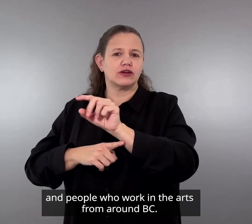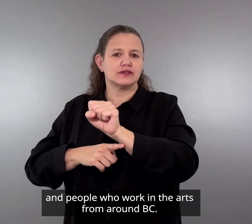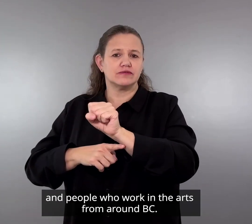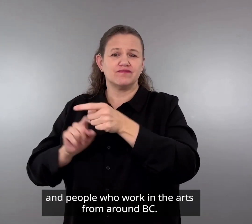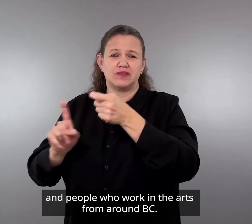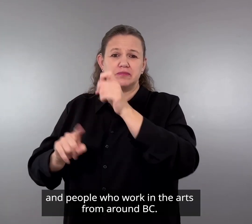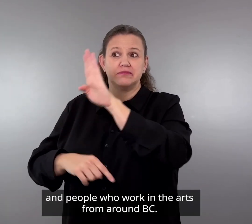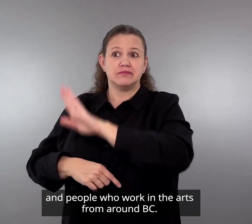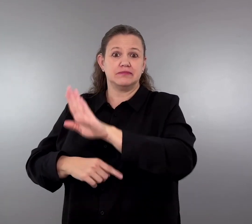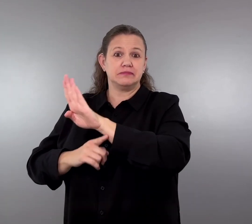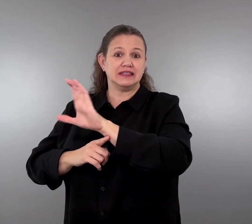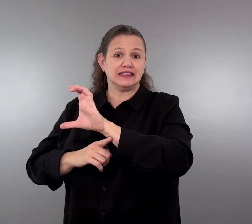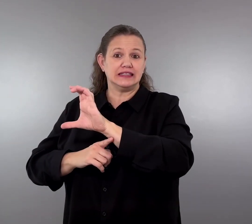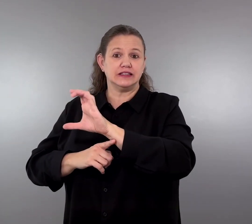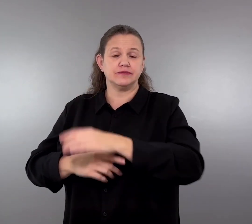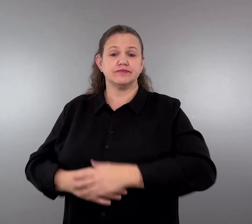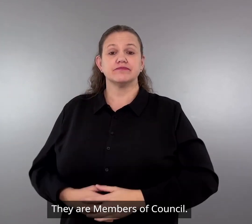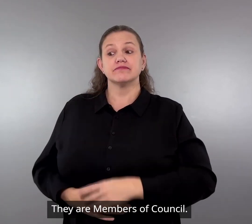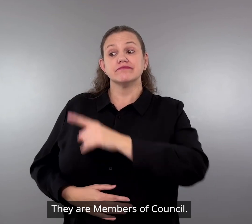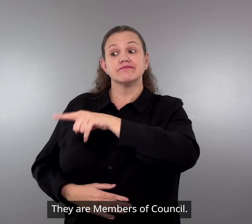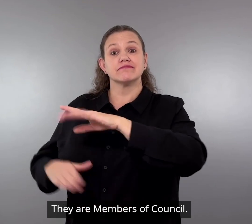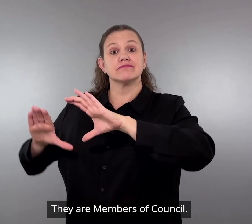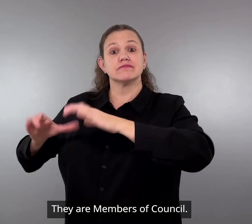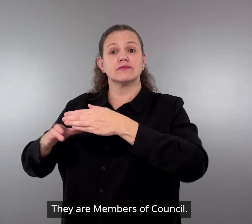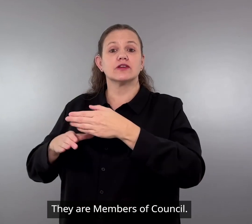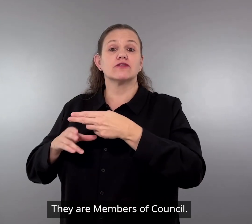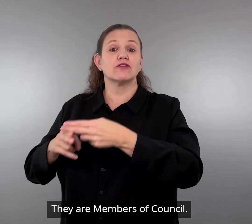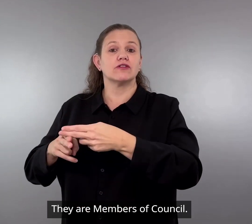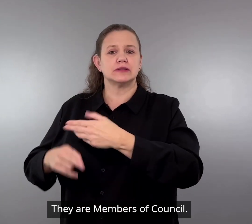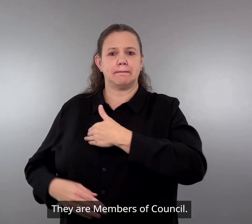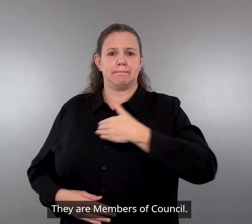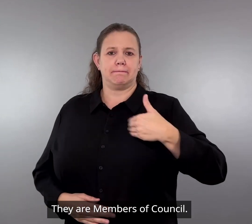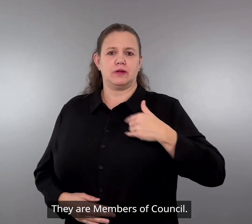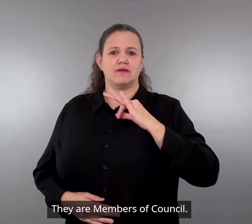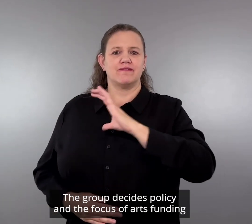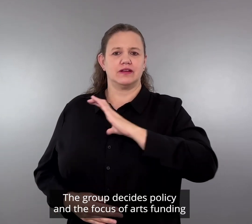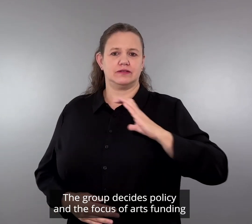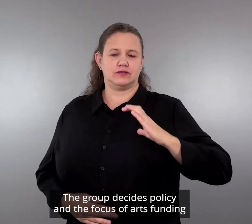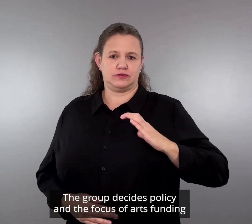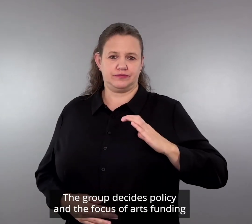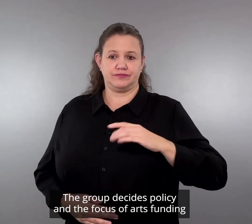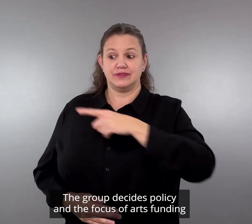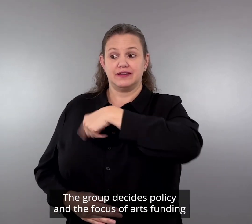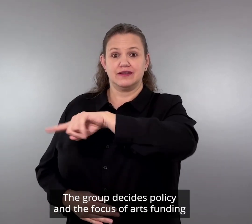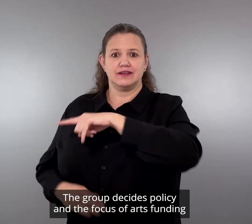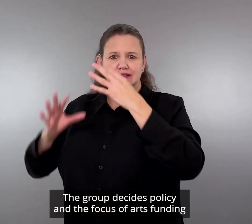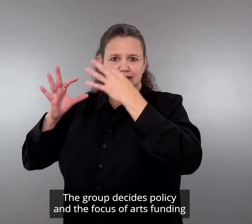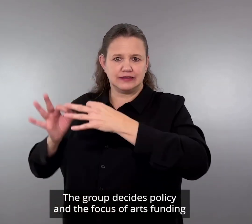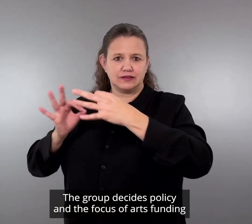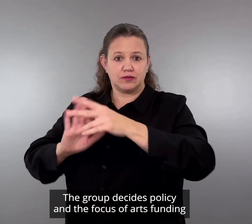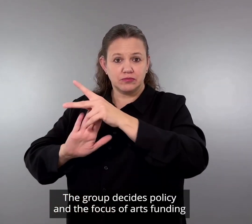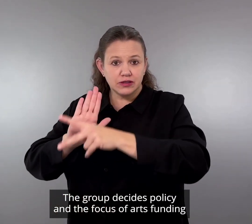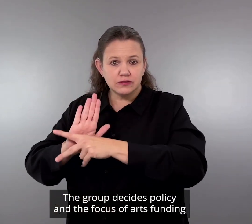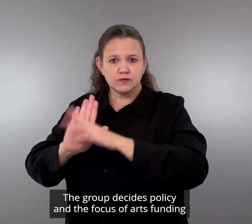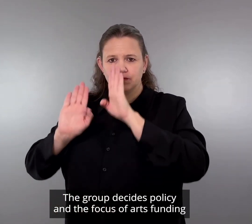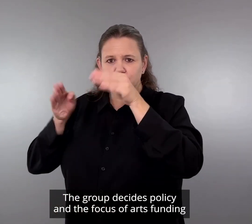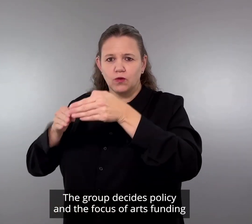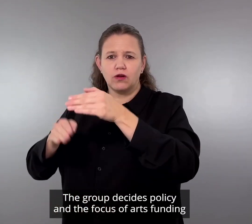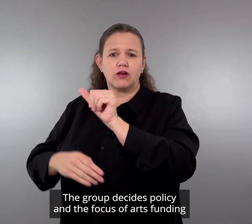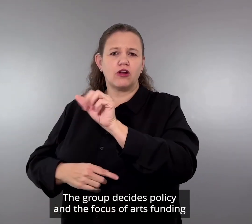around BC. They are members of council. The group decides policy and the focus of arts funding